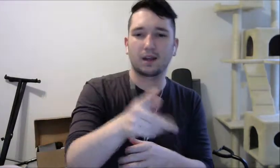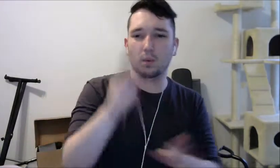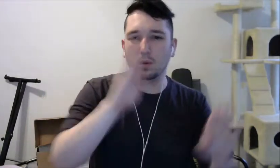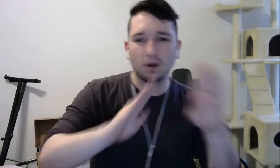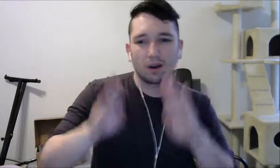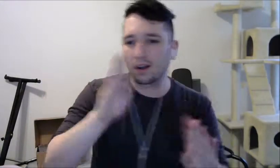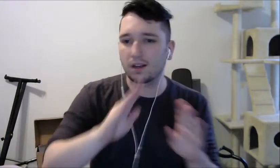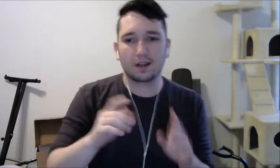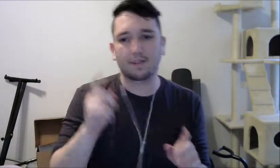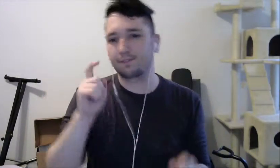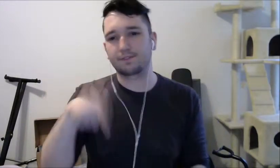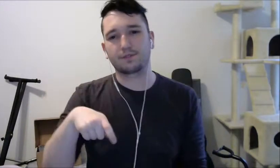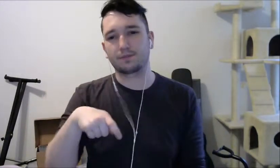down payment was only 5%.